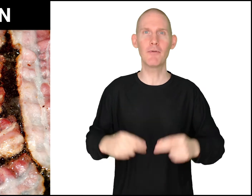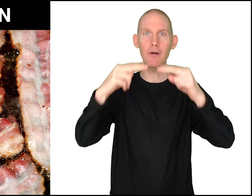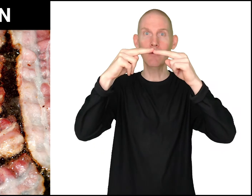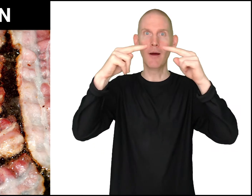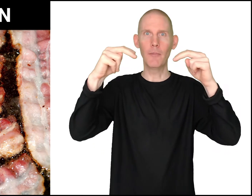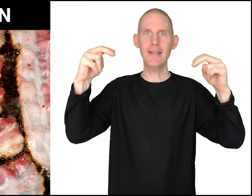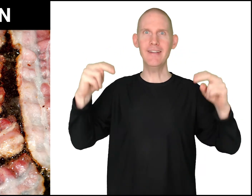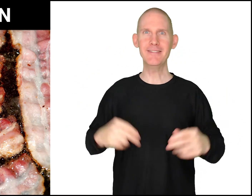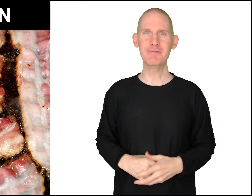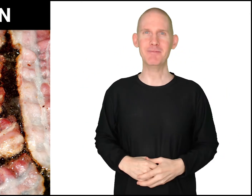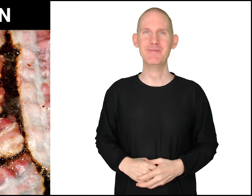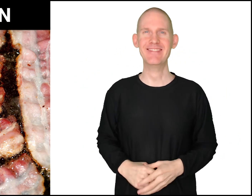for bacon.